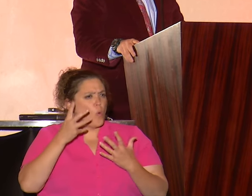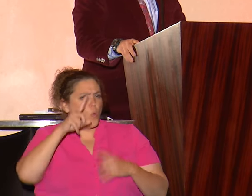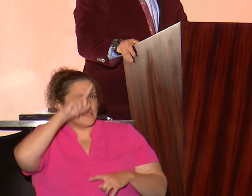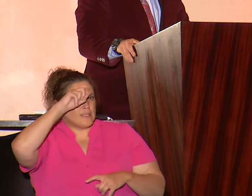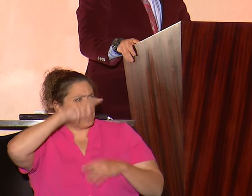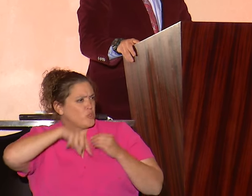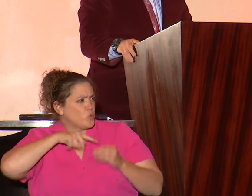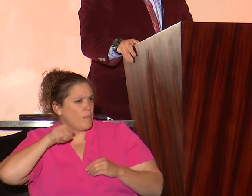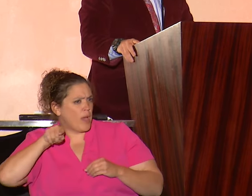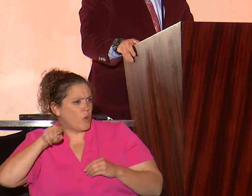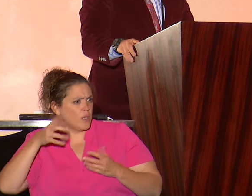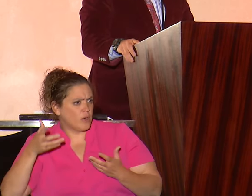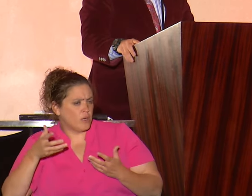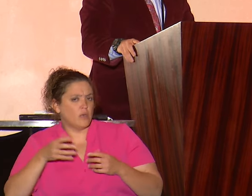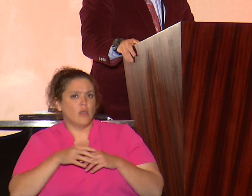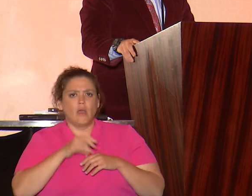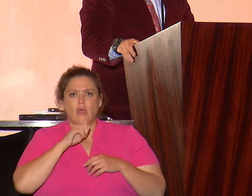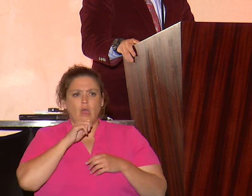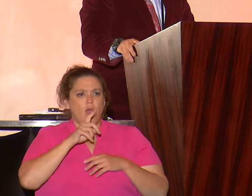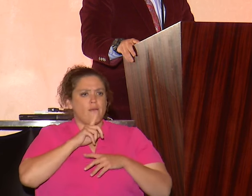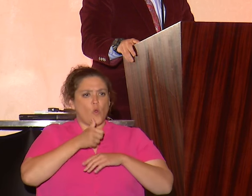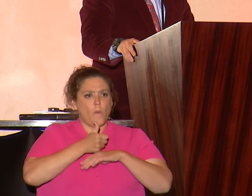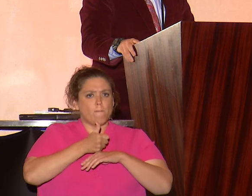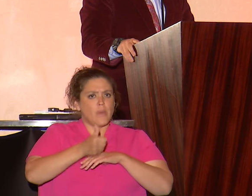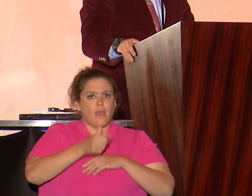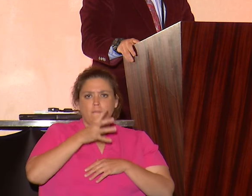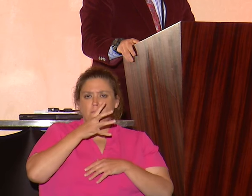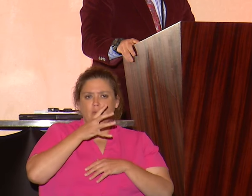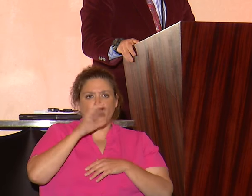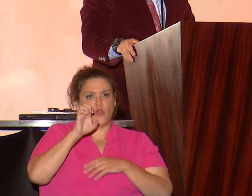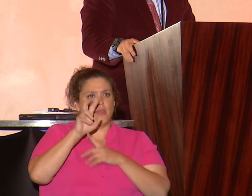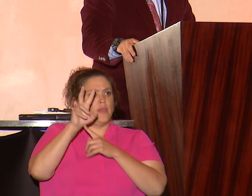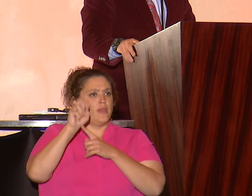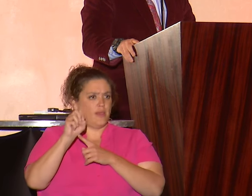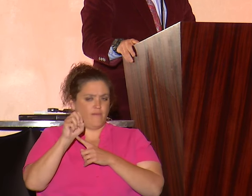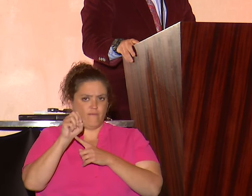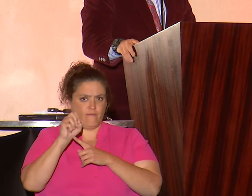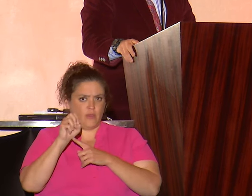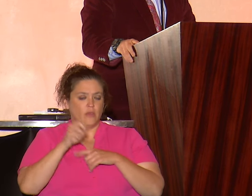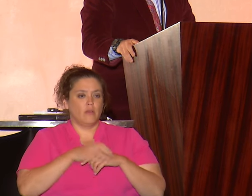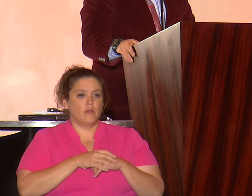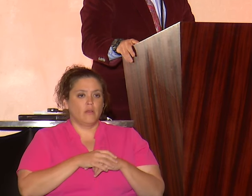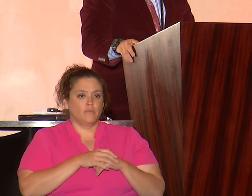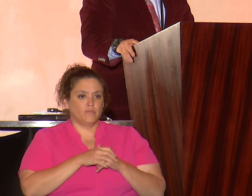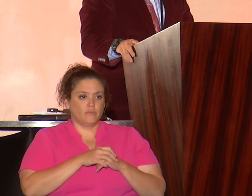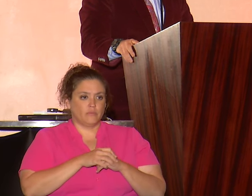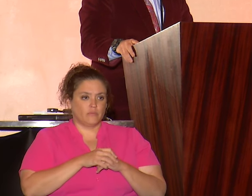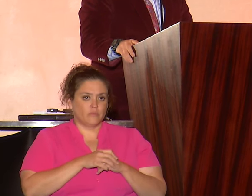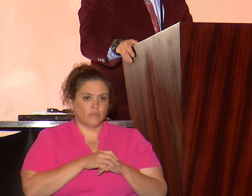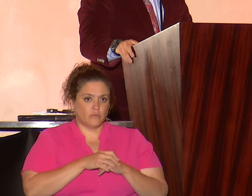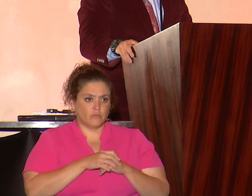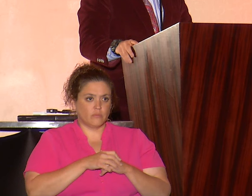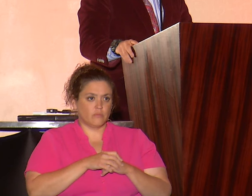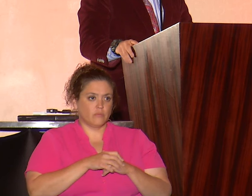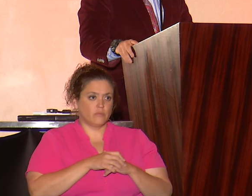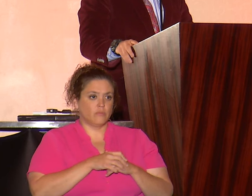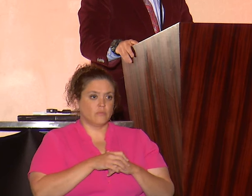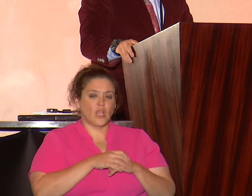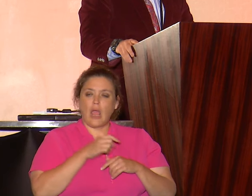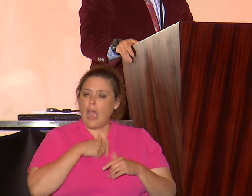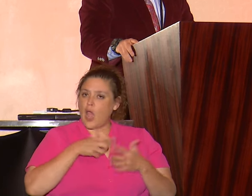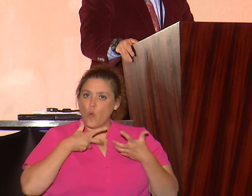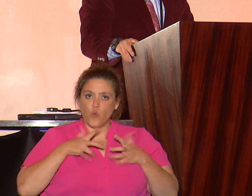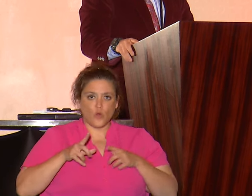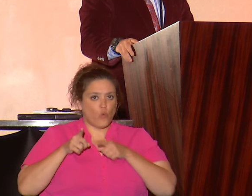it? I do not blame Mother Eve. I would not have her had missed eating